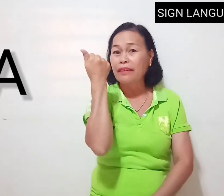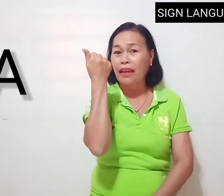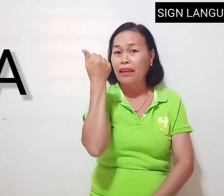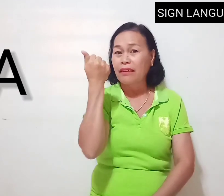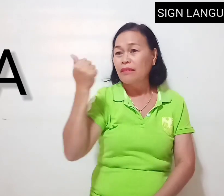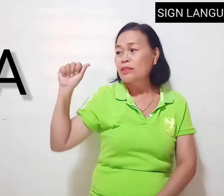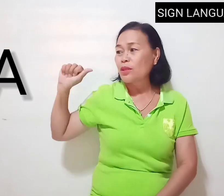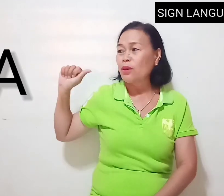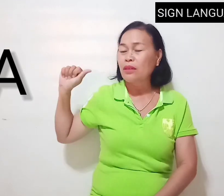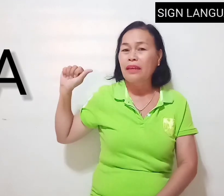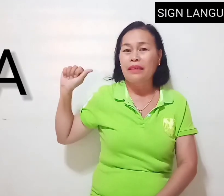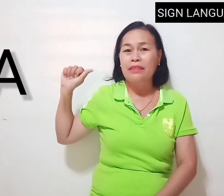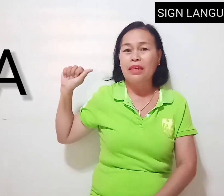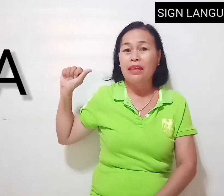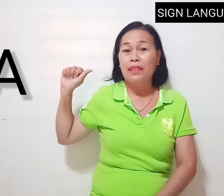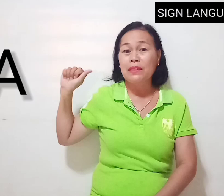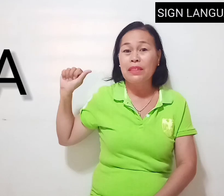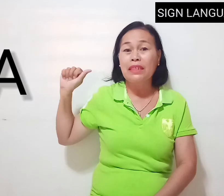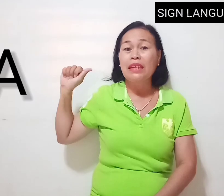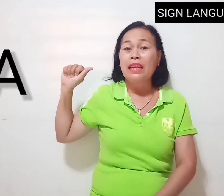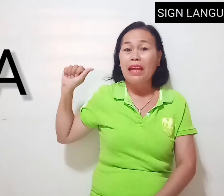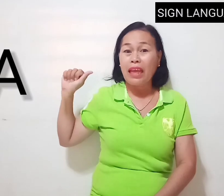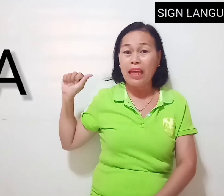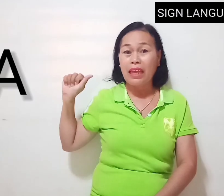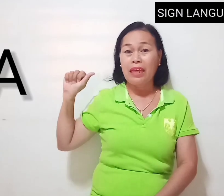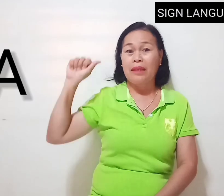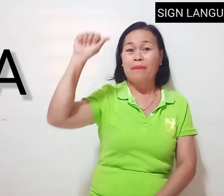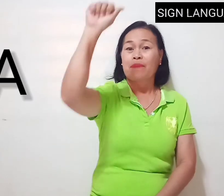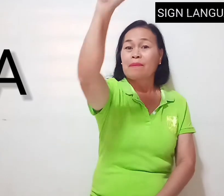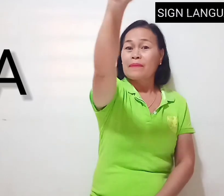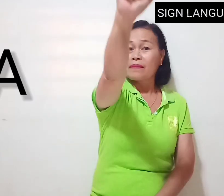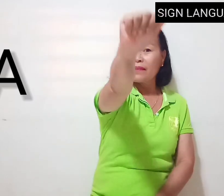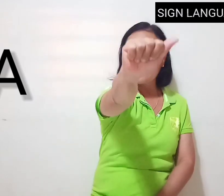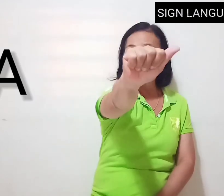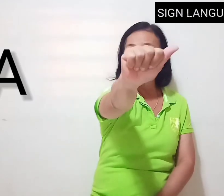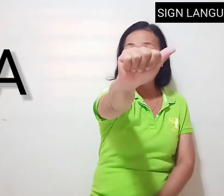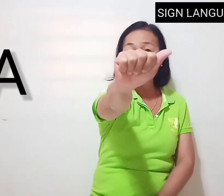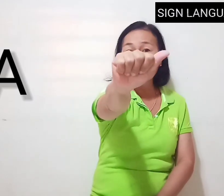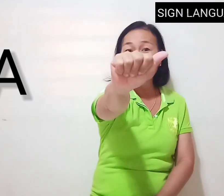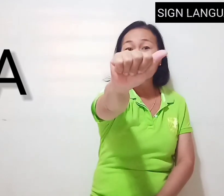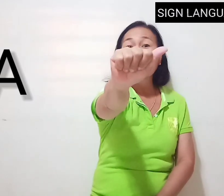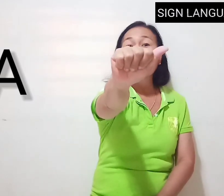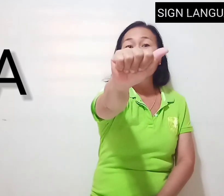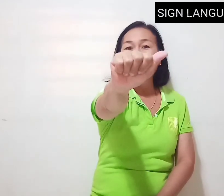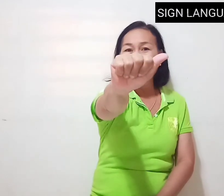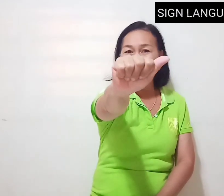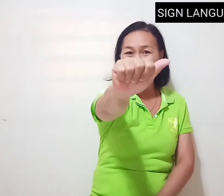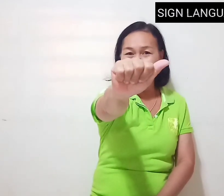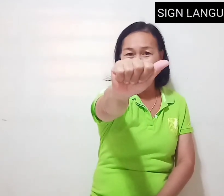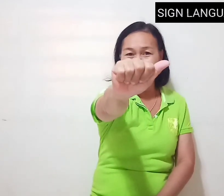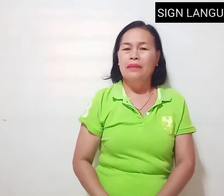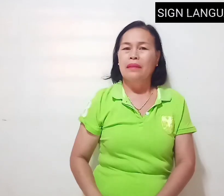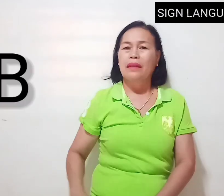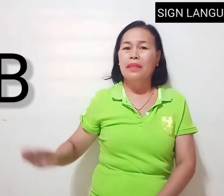ana. So, ana siya. Letter A. This is letter A.